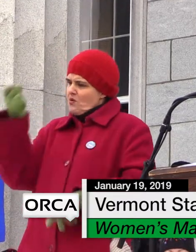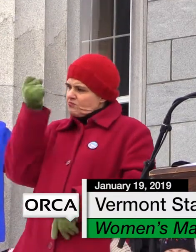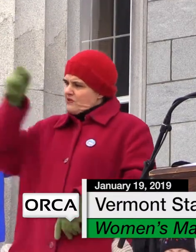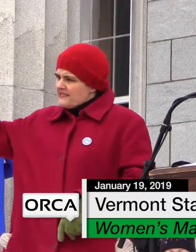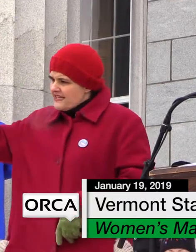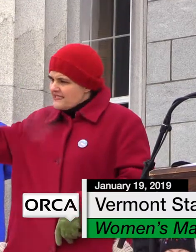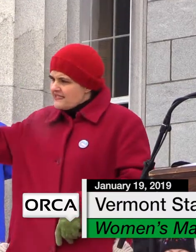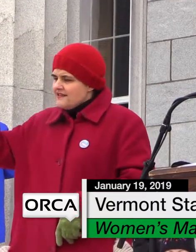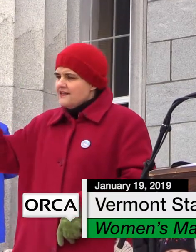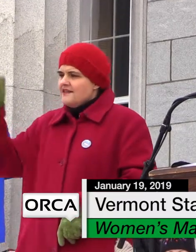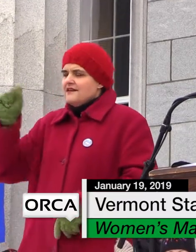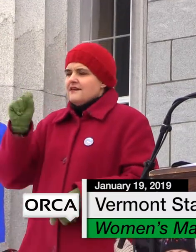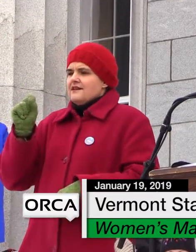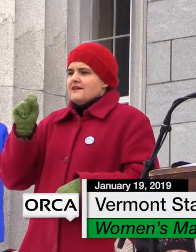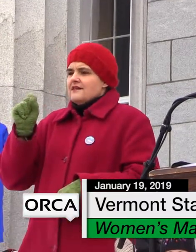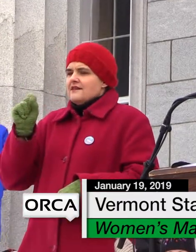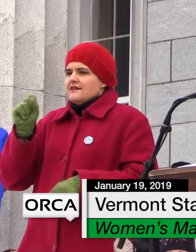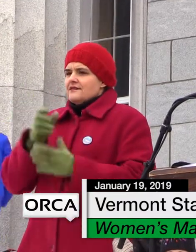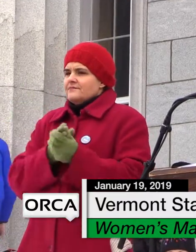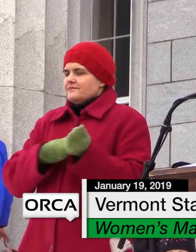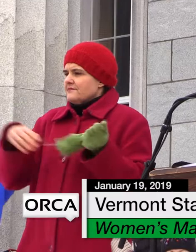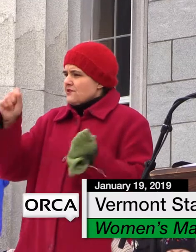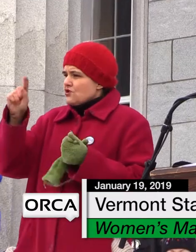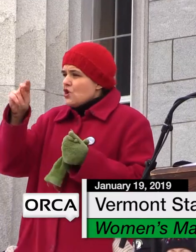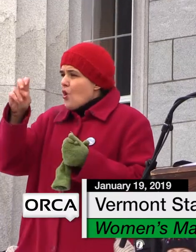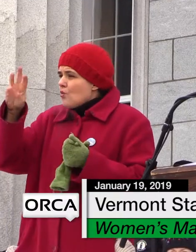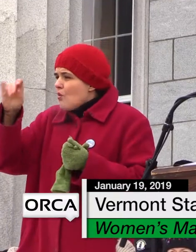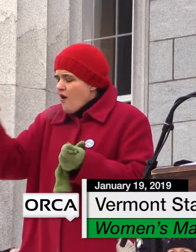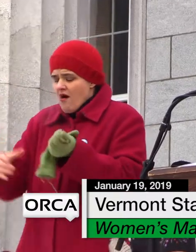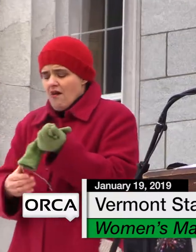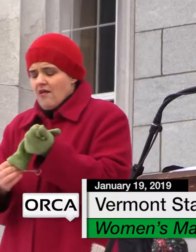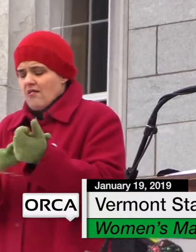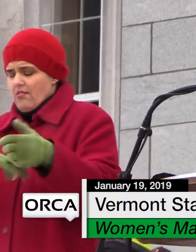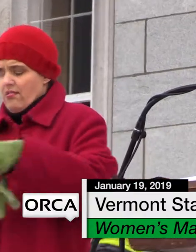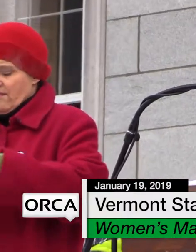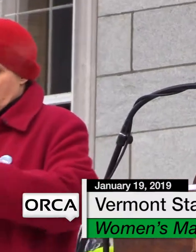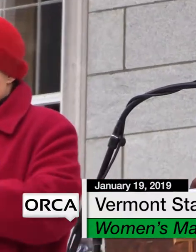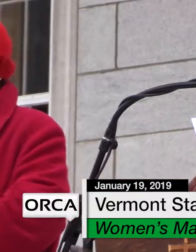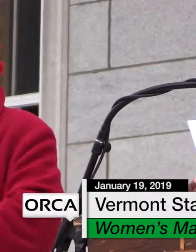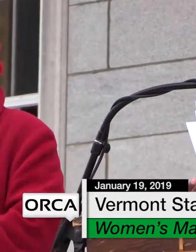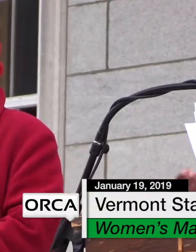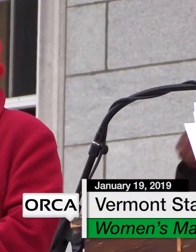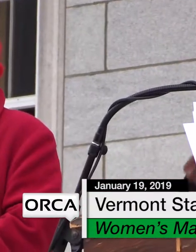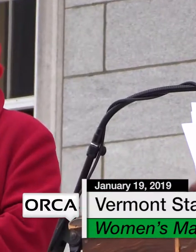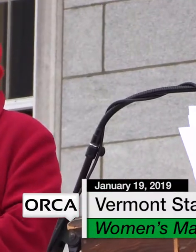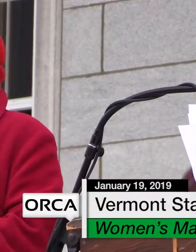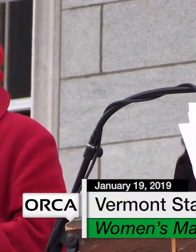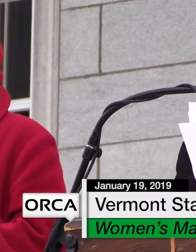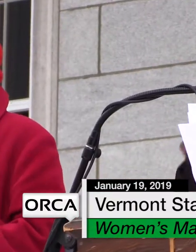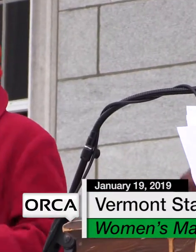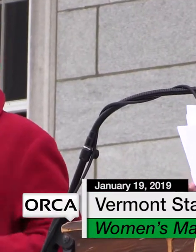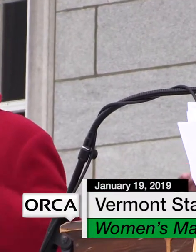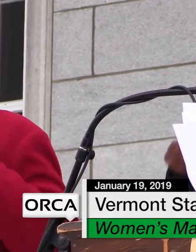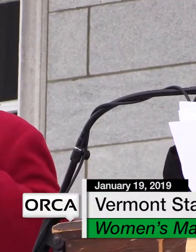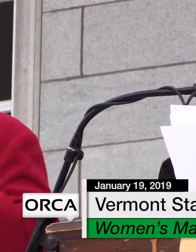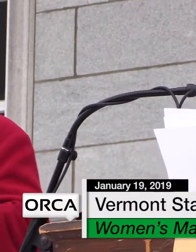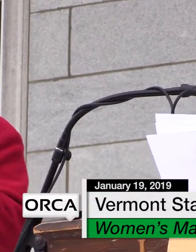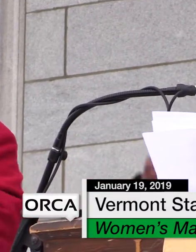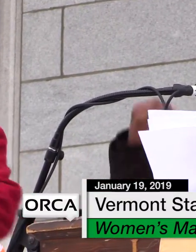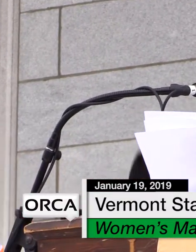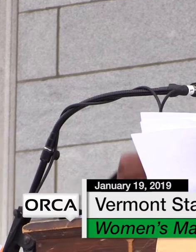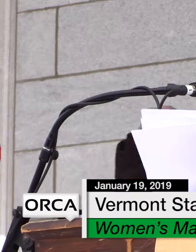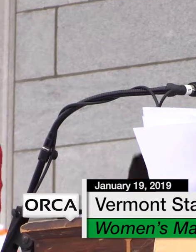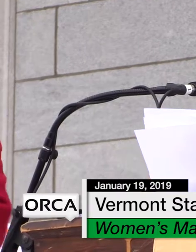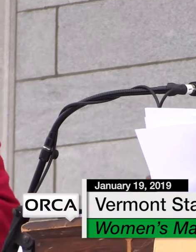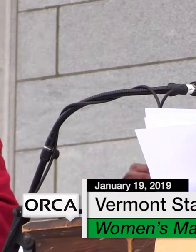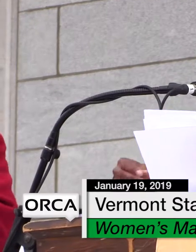from Adapt and Resist to the Birmingham Children's Crusade, the Brown Berets to the Black Lives Matter movement, are all fueled from the truth that the